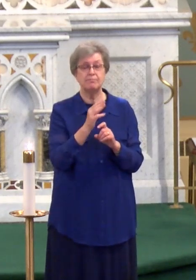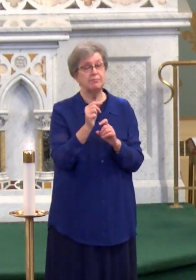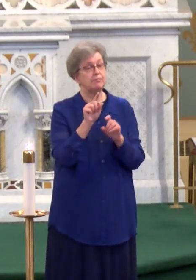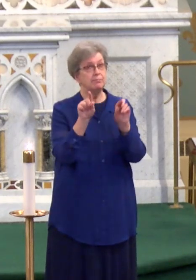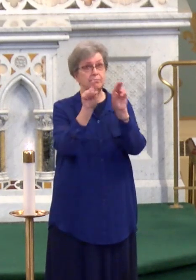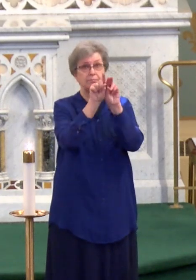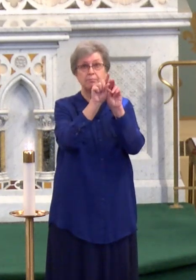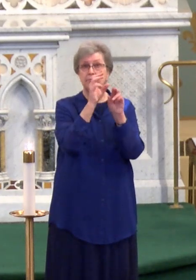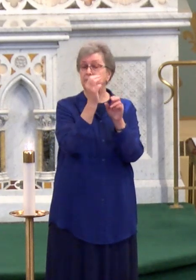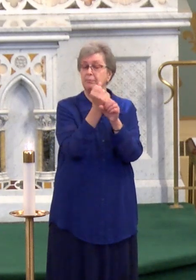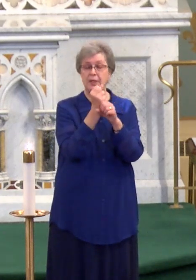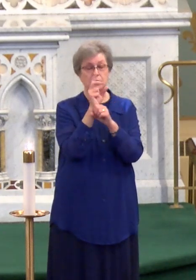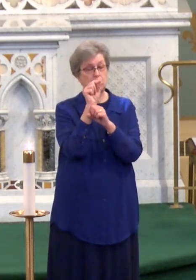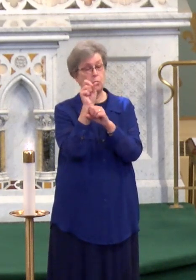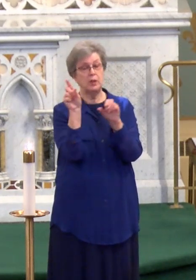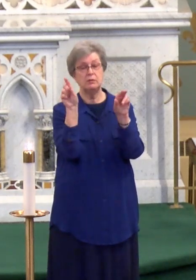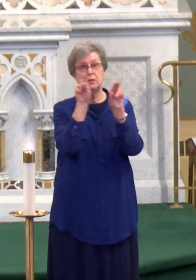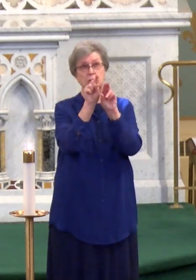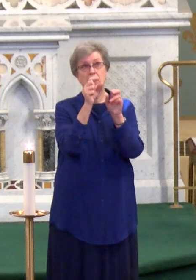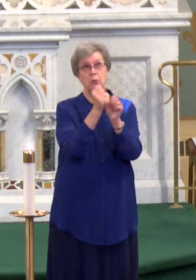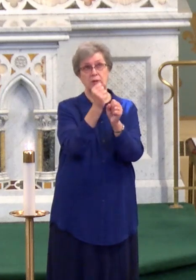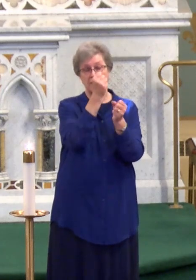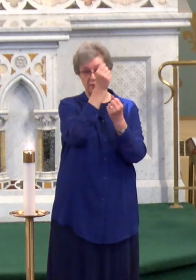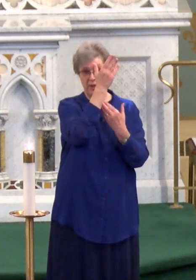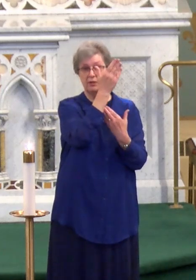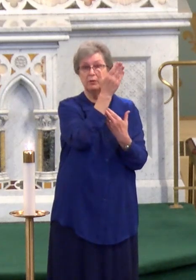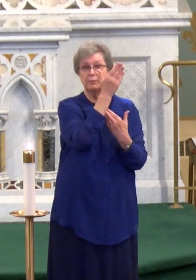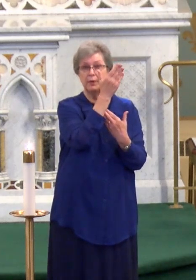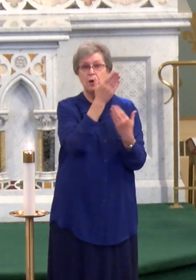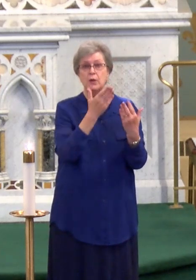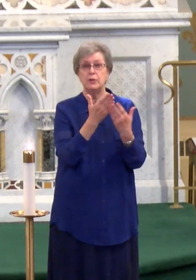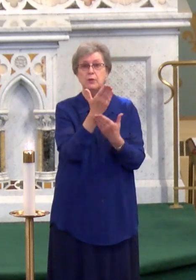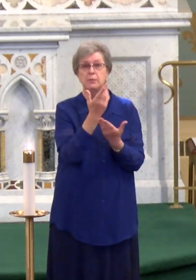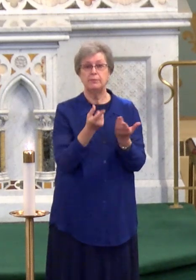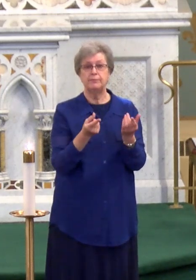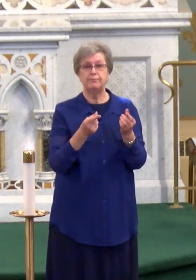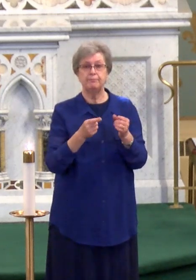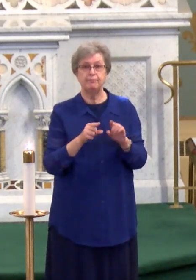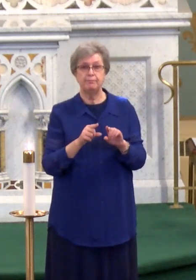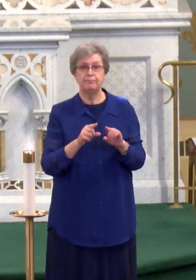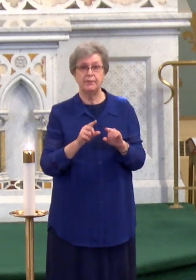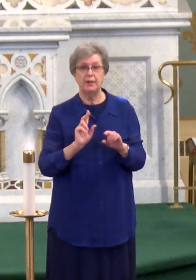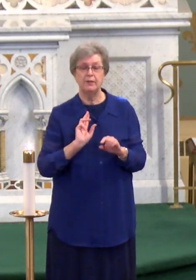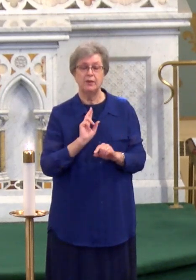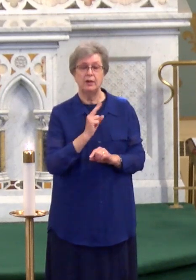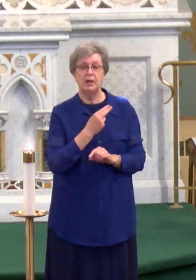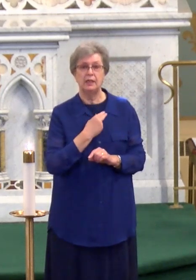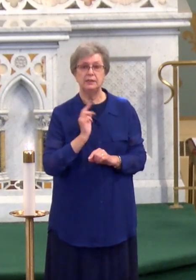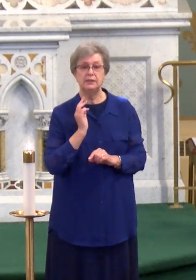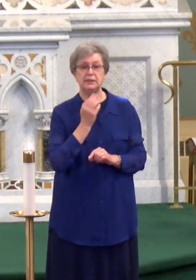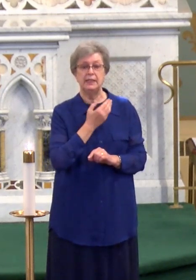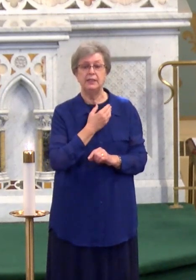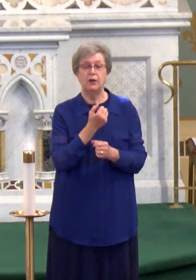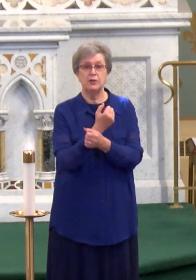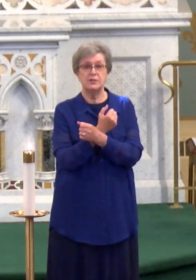not made, consubstantial with the Father. Through him all things were made. For us men and for our